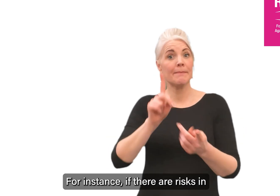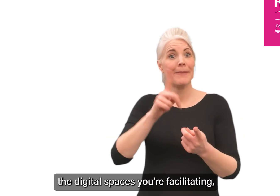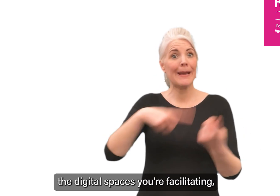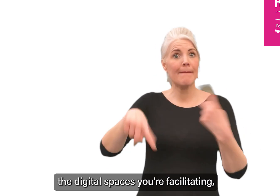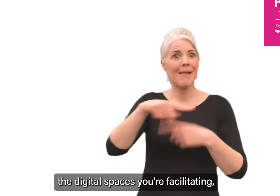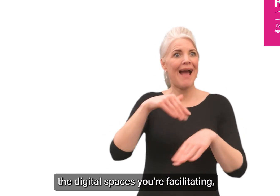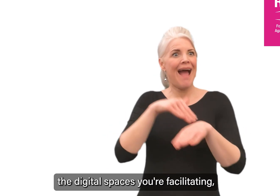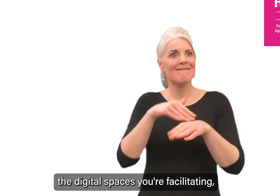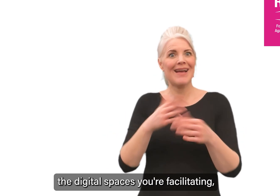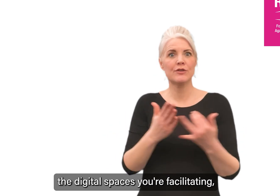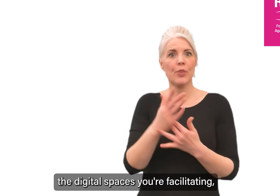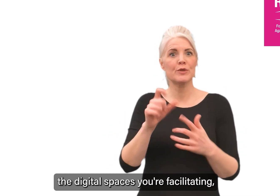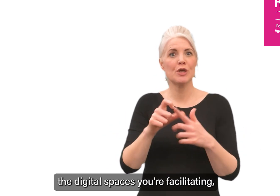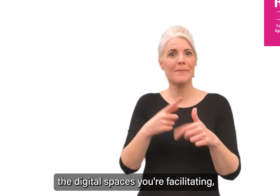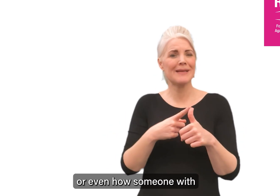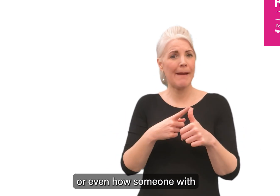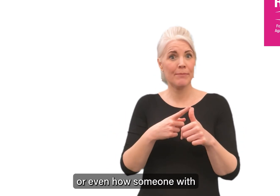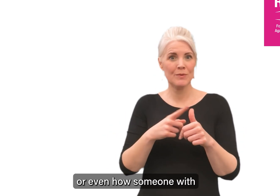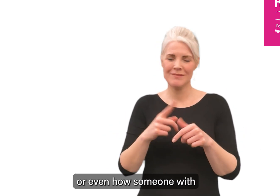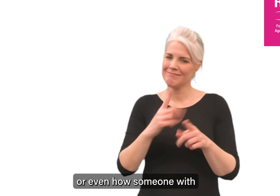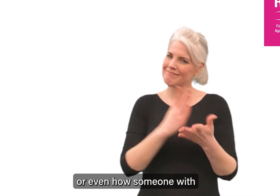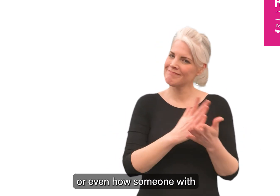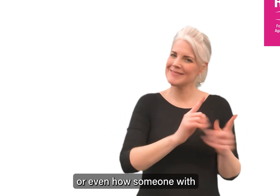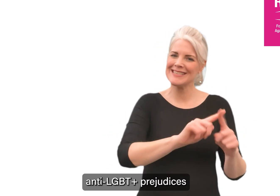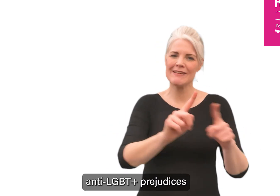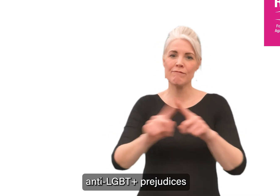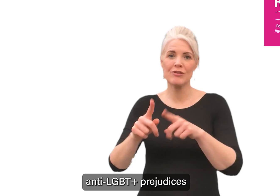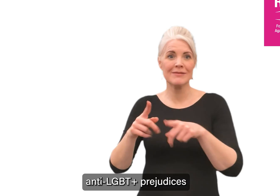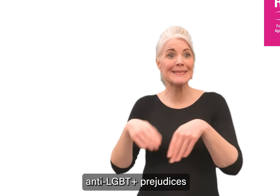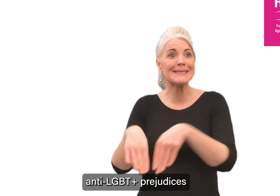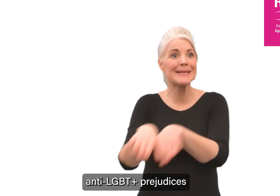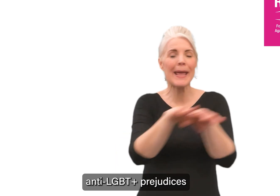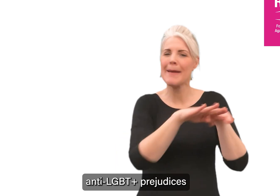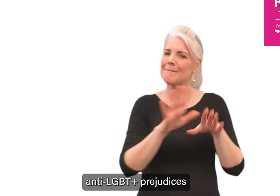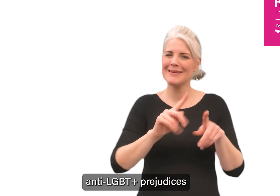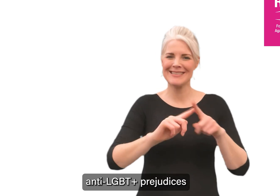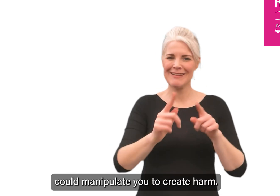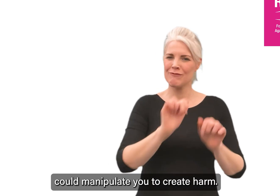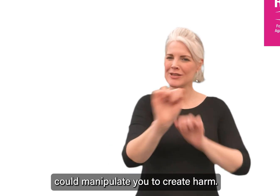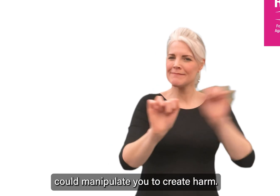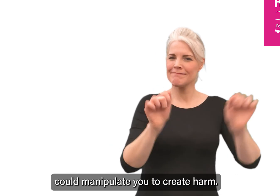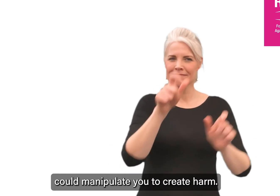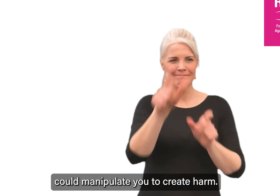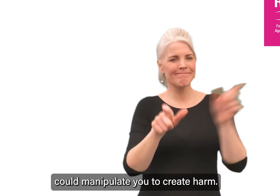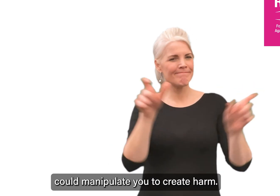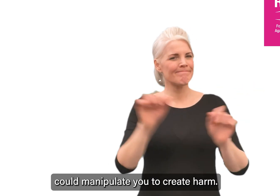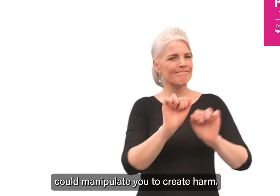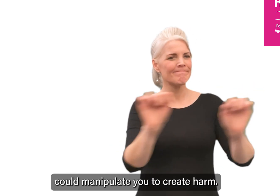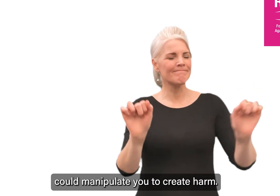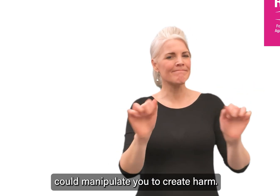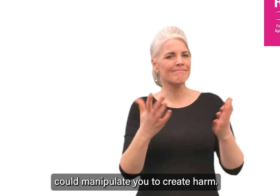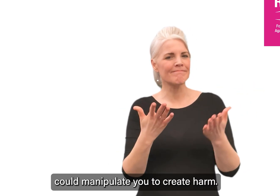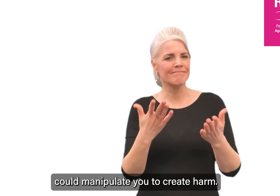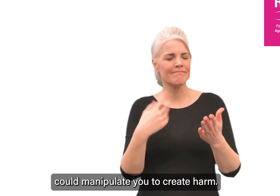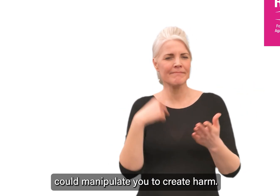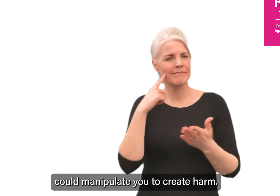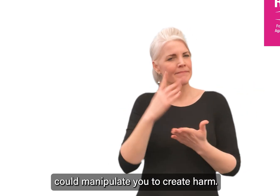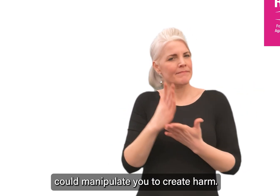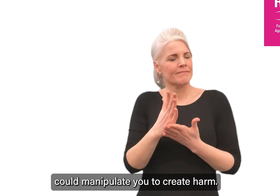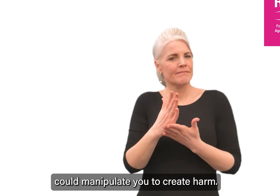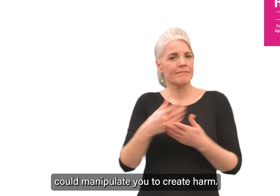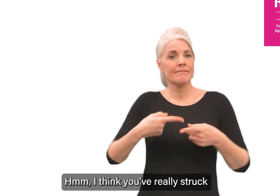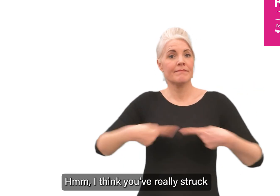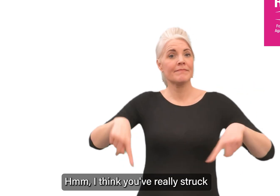risks in the digital spaces you're facilitating, or even how someone with anti-LGBT plus prejudice could manipulate your tech to create